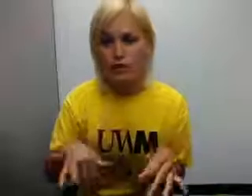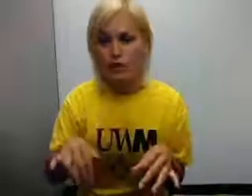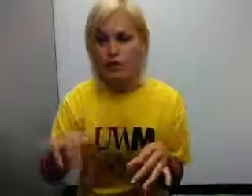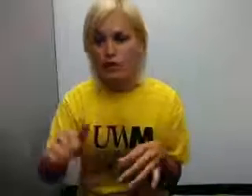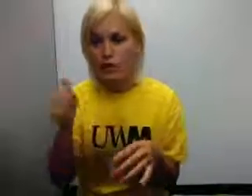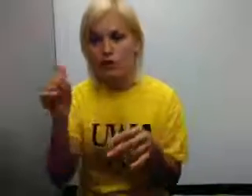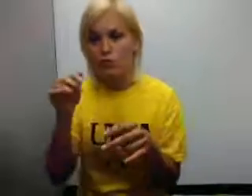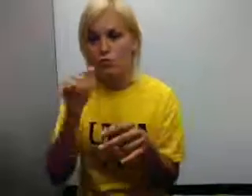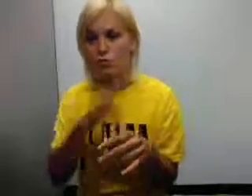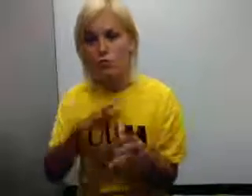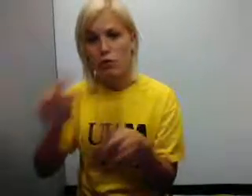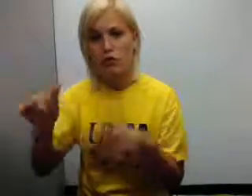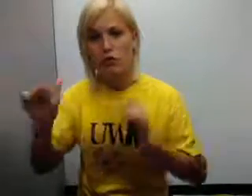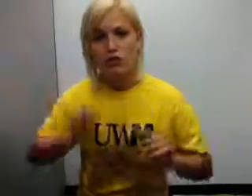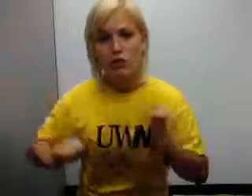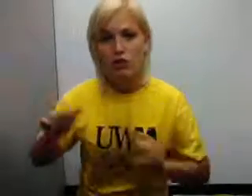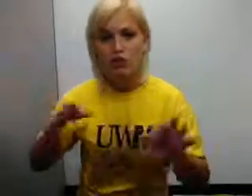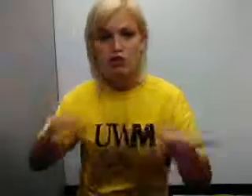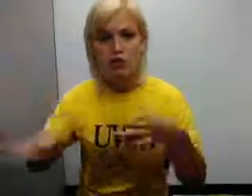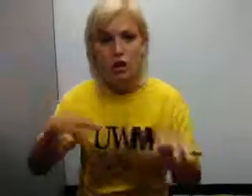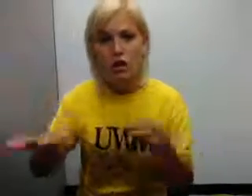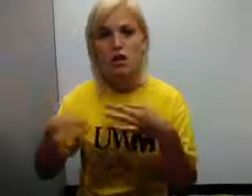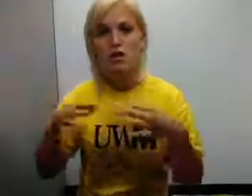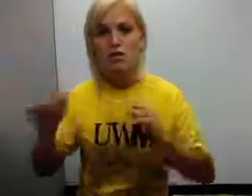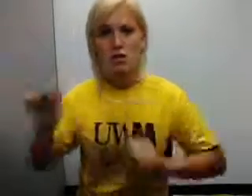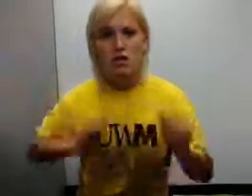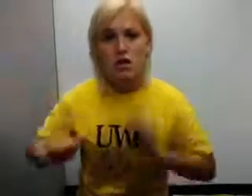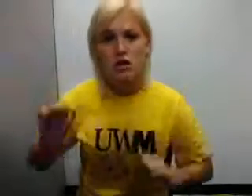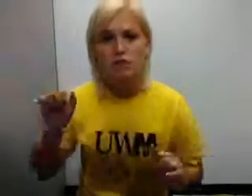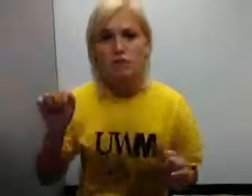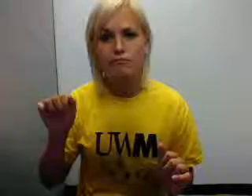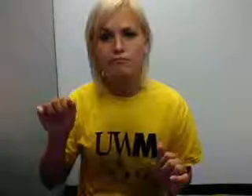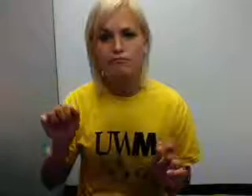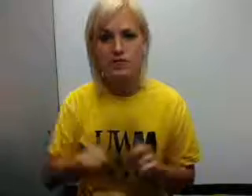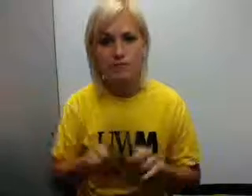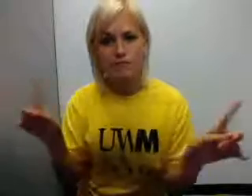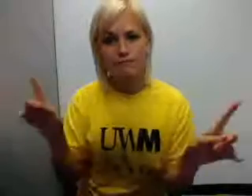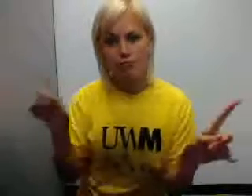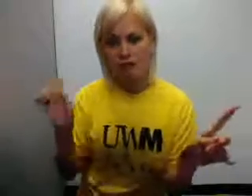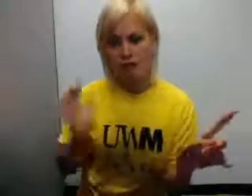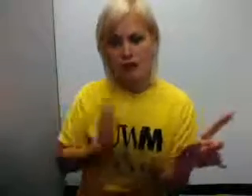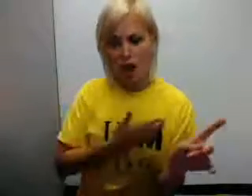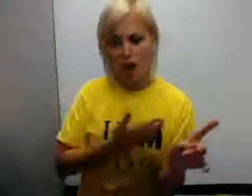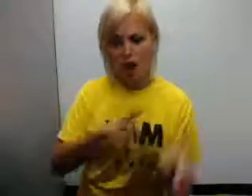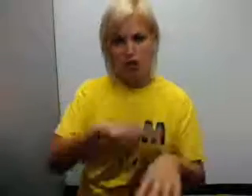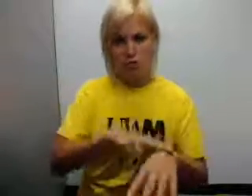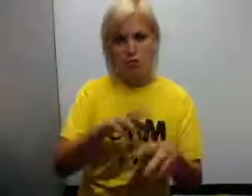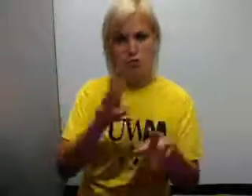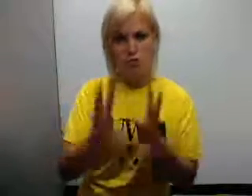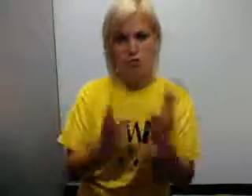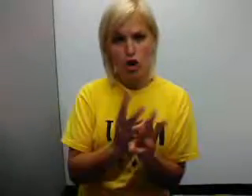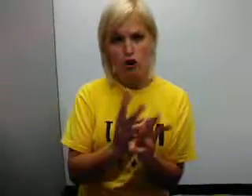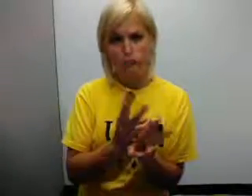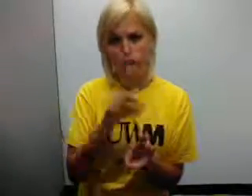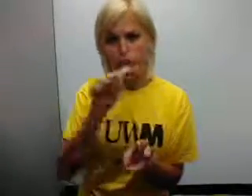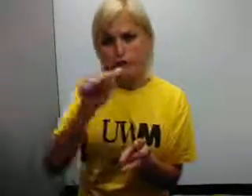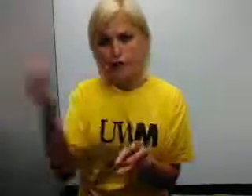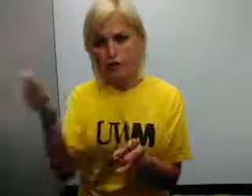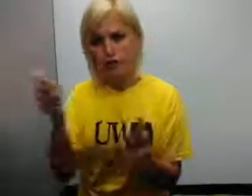the contrast between Belfast and her ordinary world. And John Updike compares the rich and